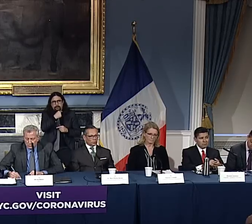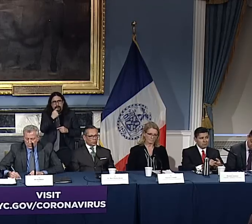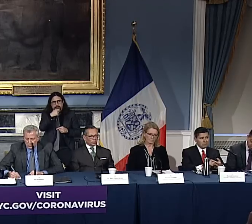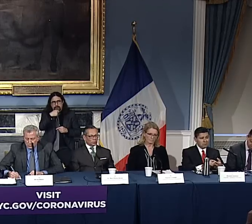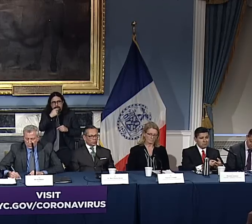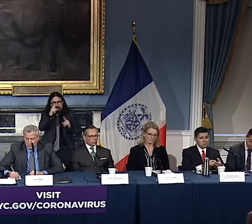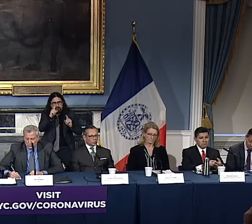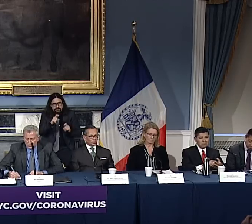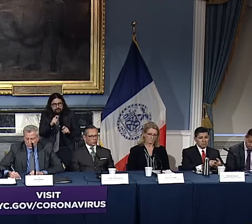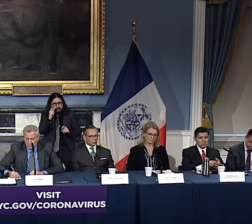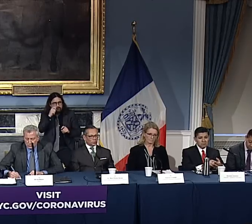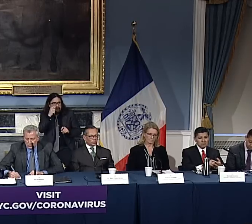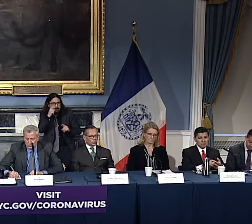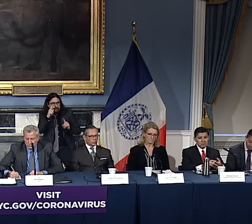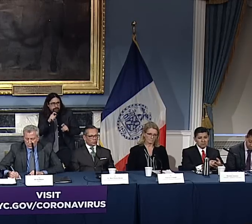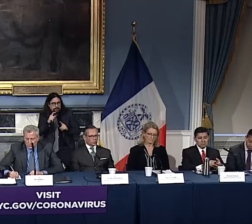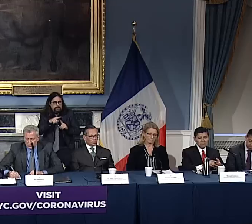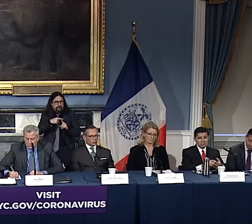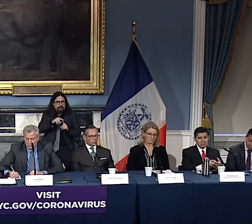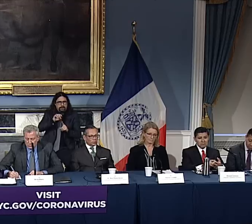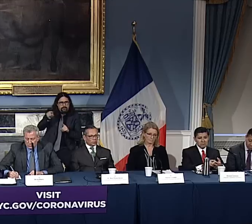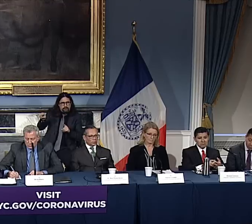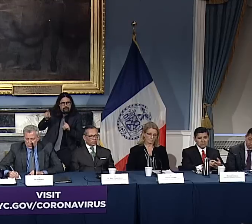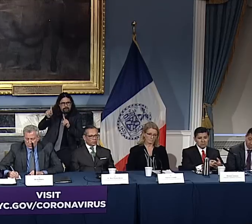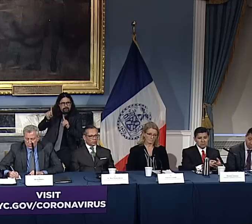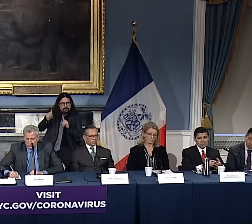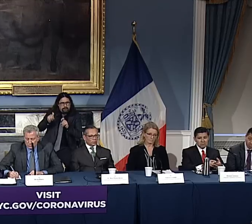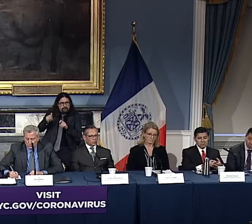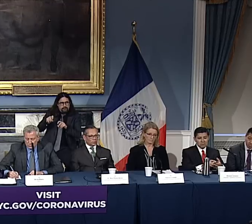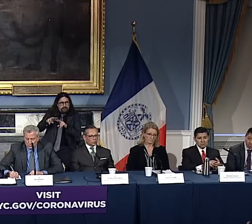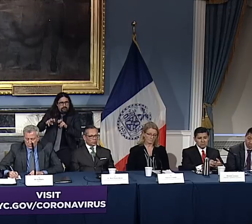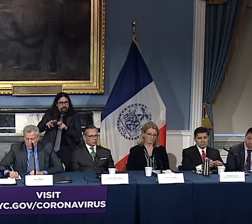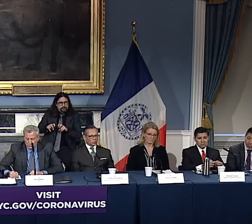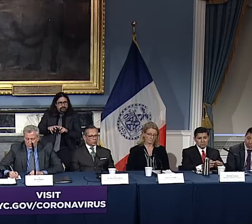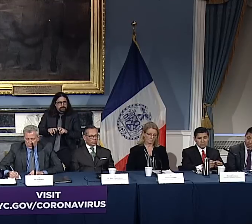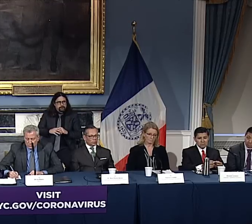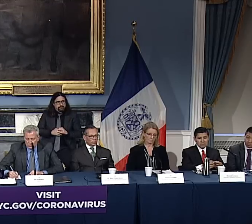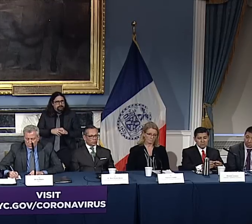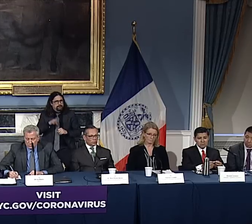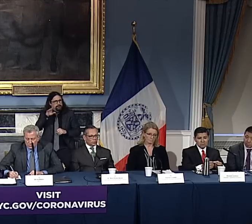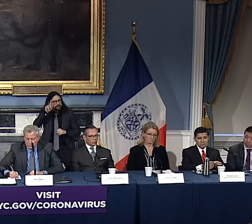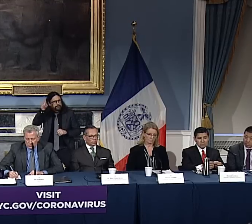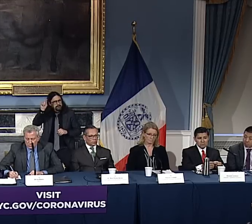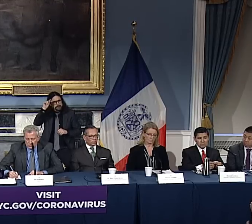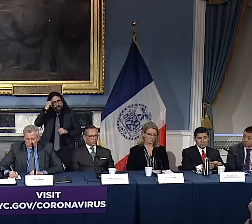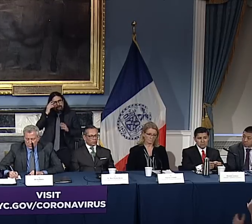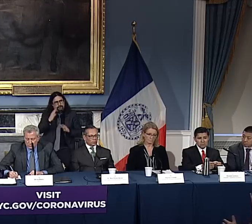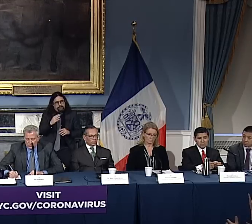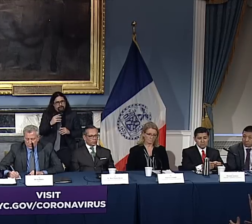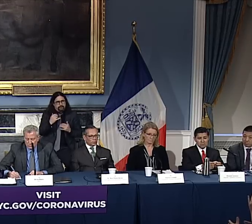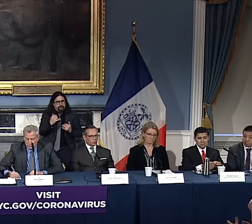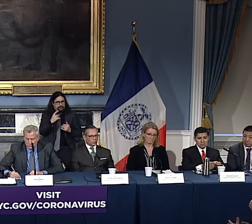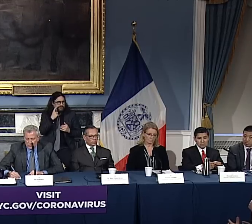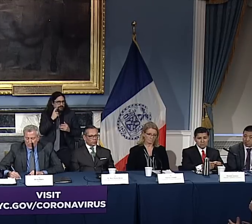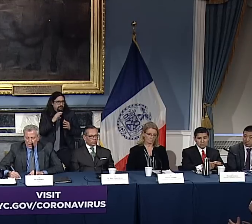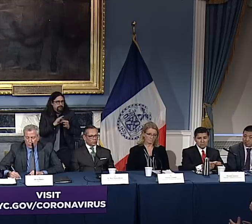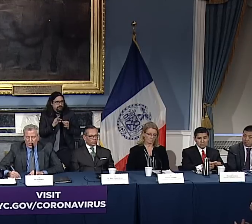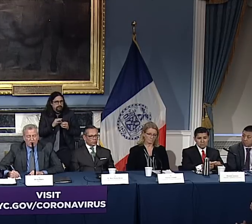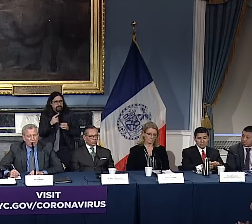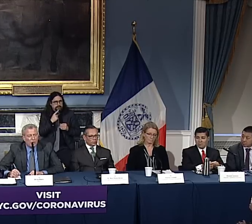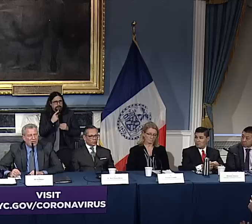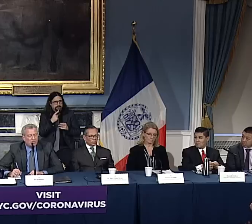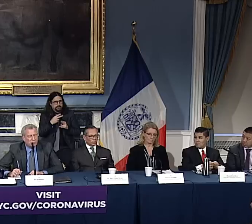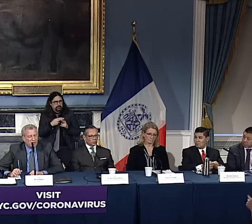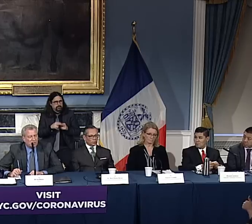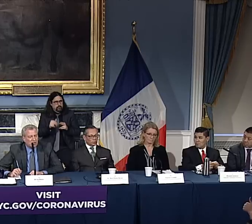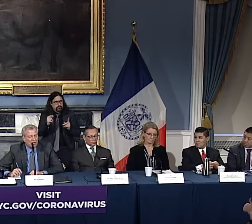end testing. The governor today actually said there is a shortage as far as that's concerned, and I don't believe that that's something you have.